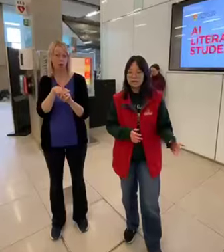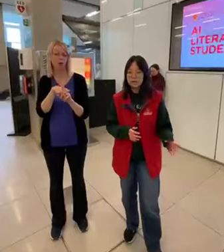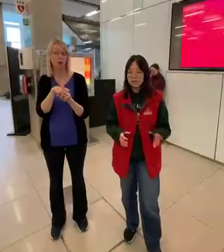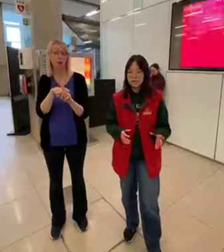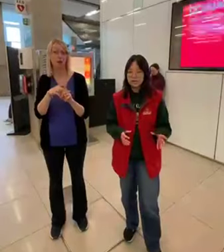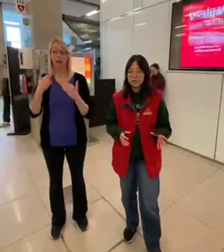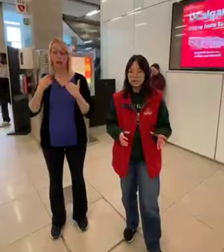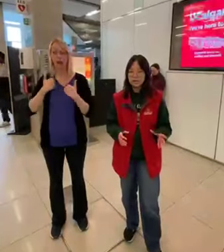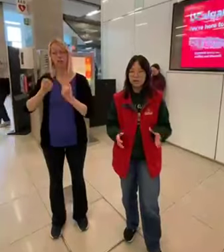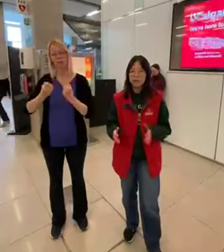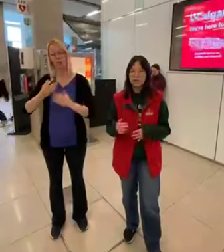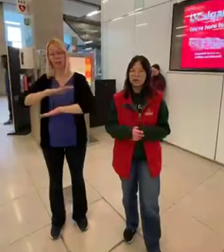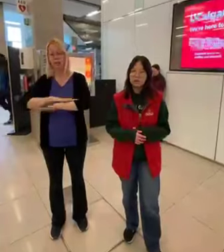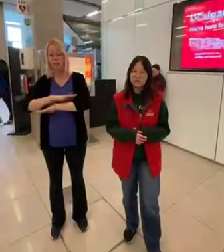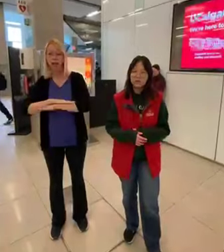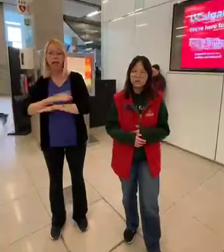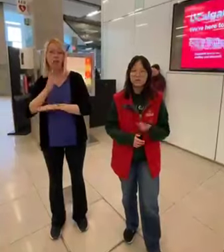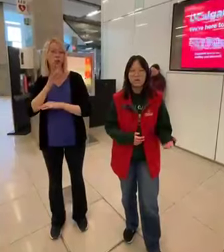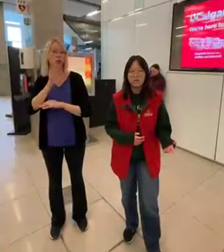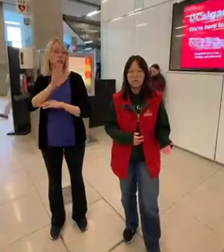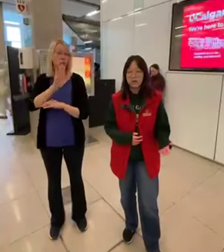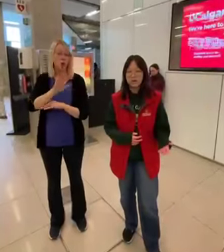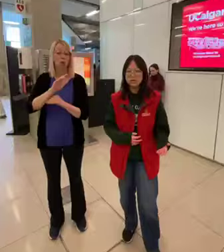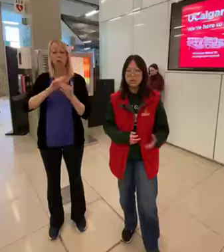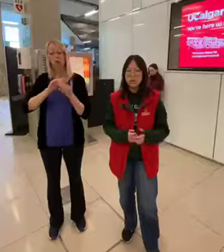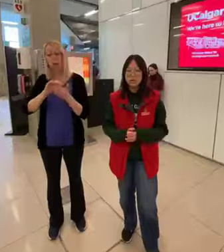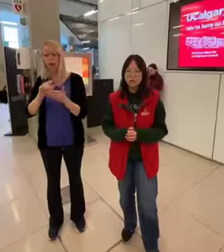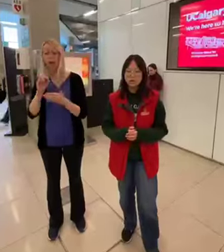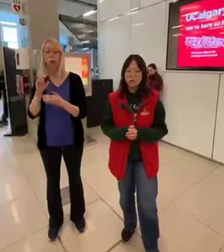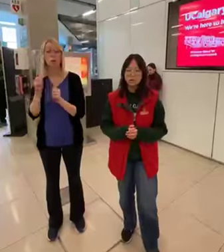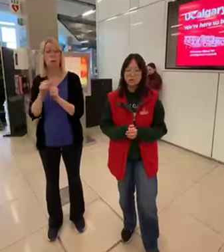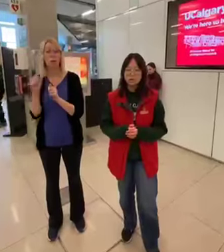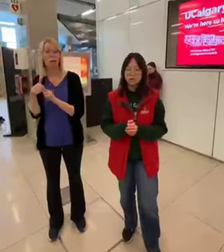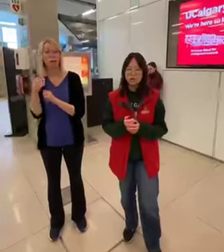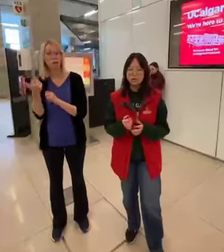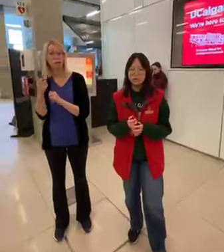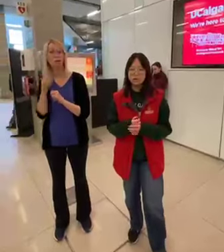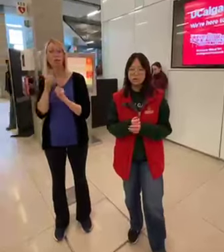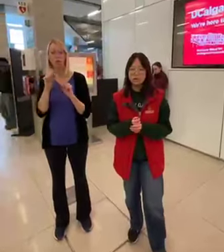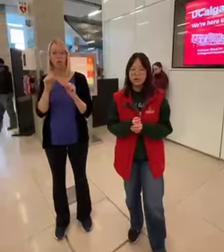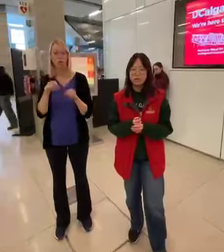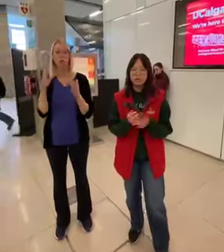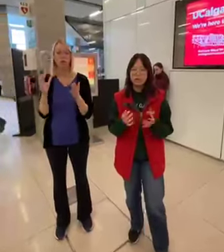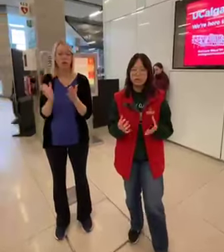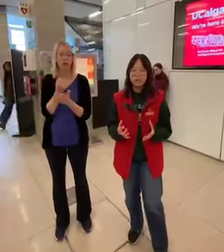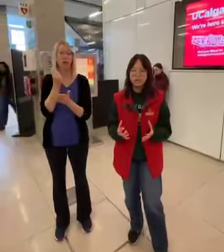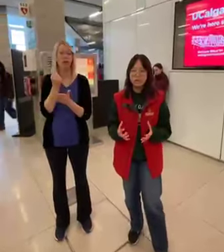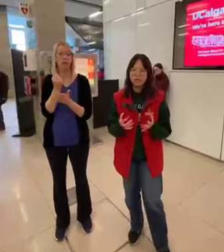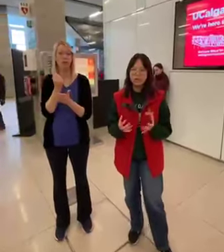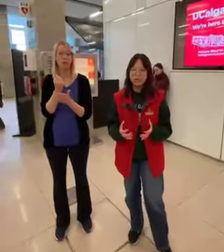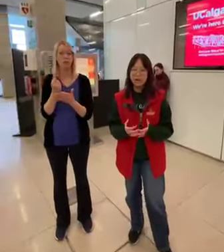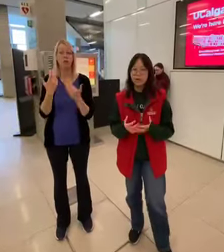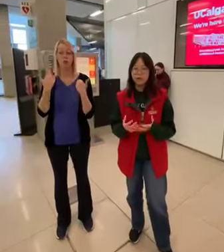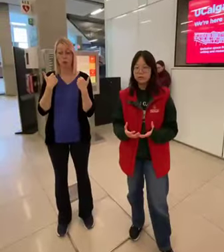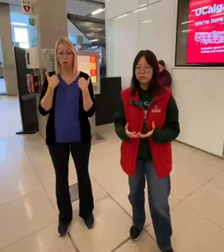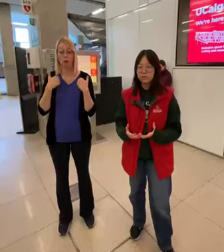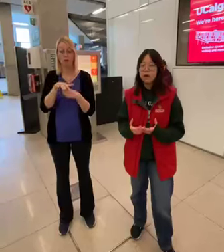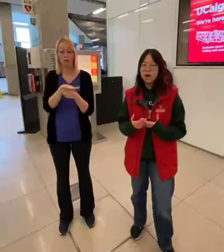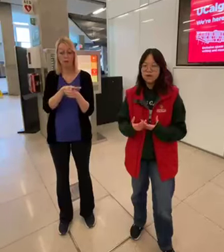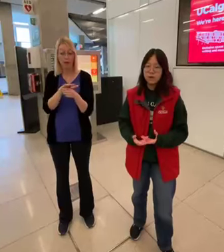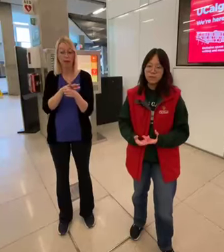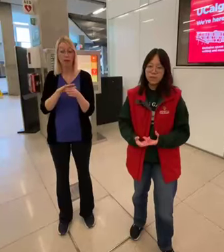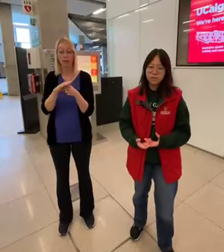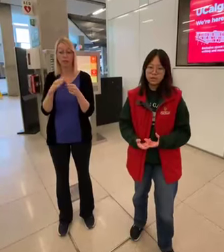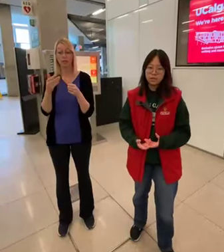bunch of desks that you're able to use kind of for your own study or study with others, you're actually able to take advantage of the fact that there are these spaces that you can book out for